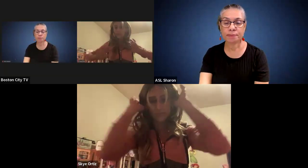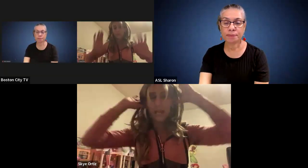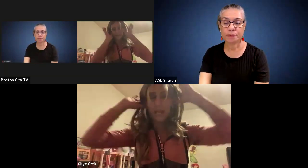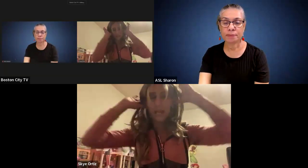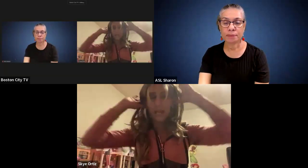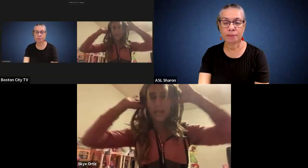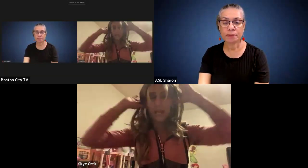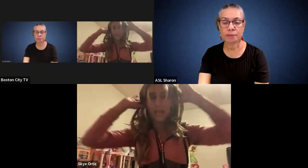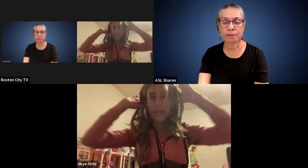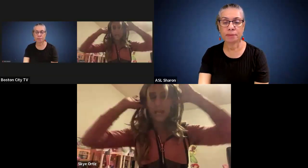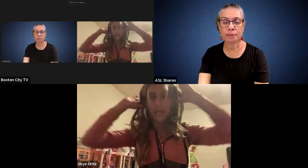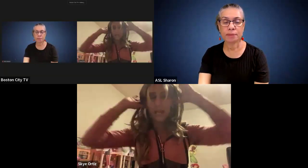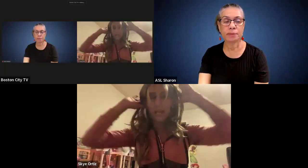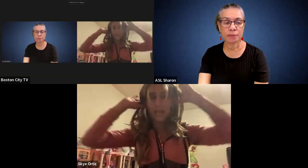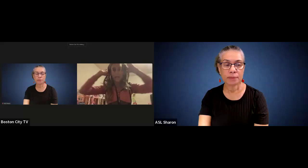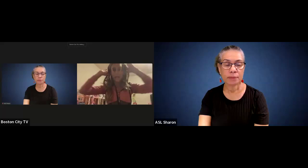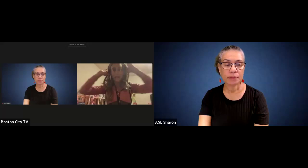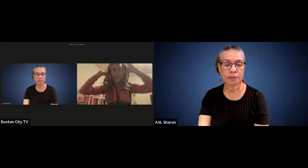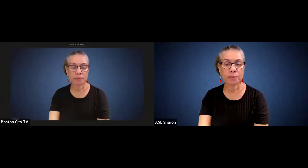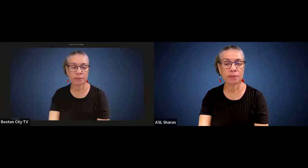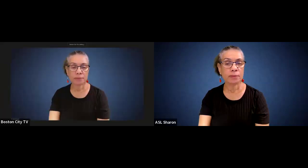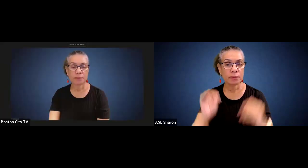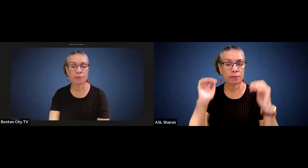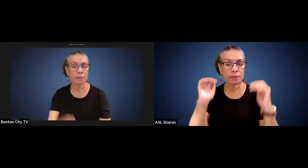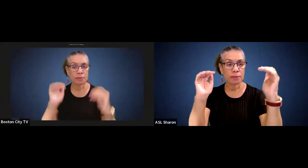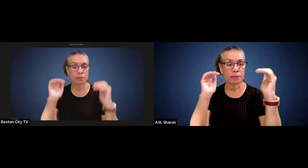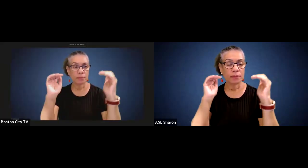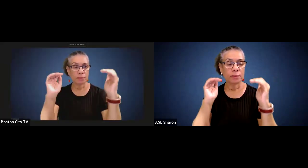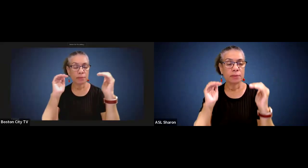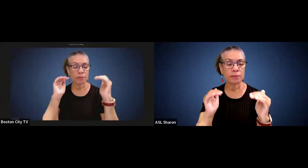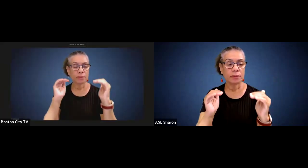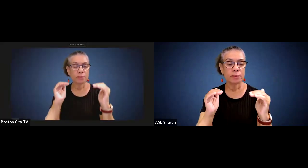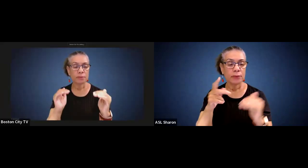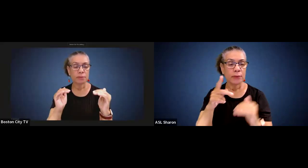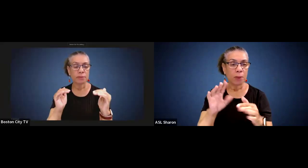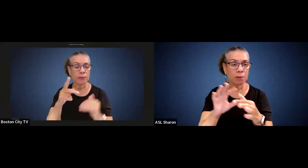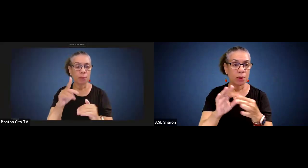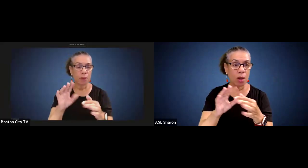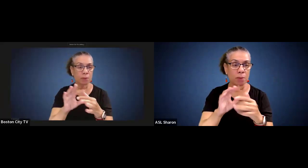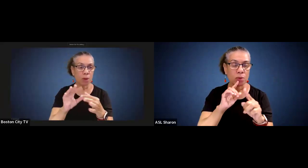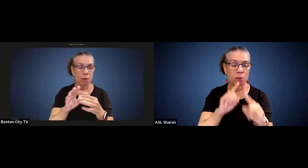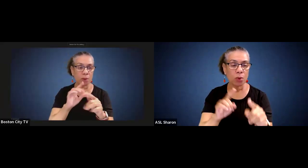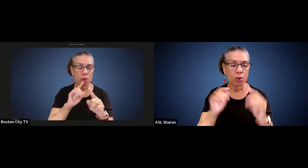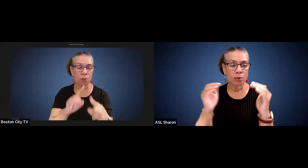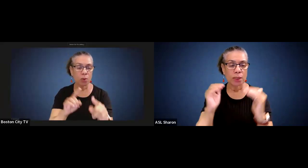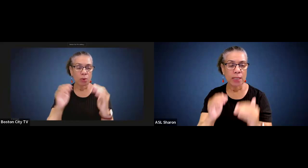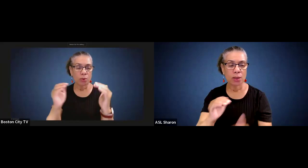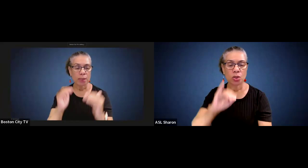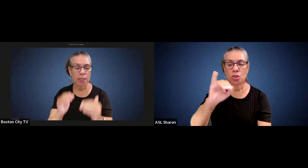Our next, we are going now to public comments on reports. Next speaker is Jean McGuire.